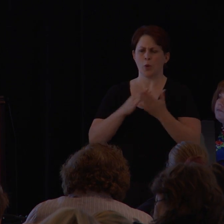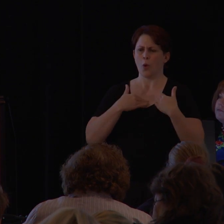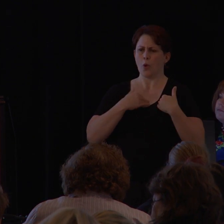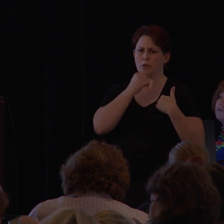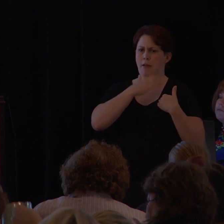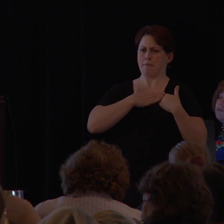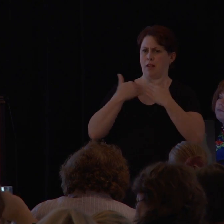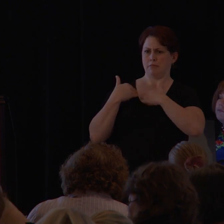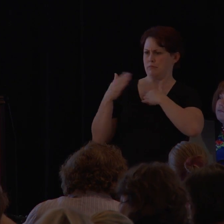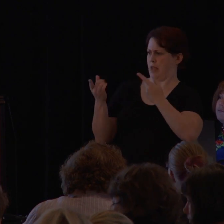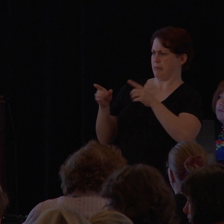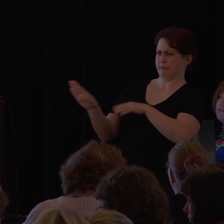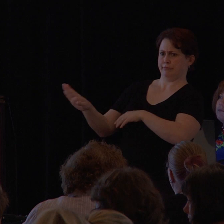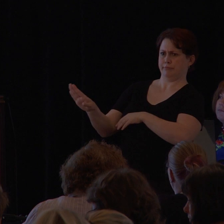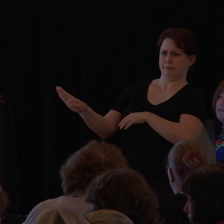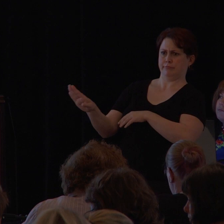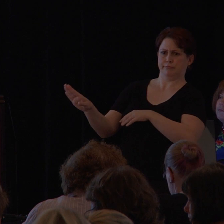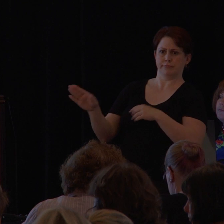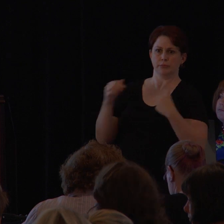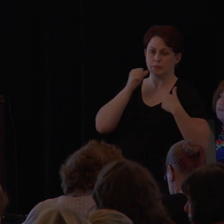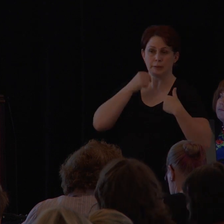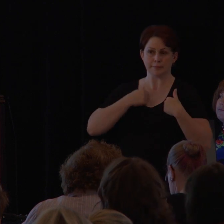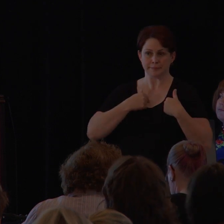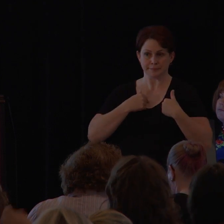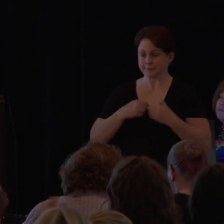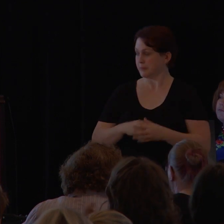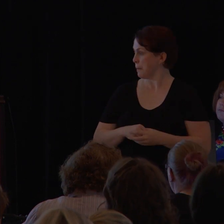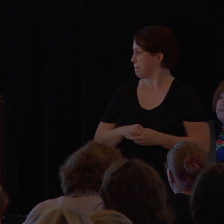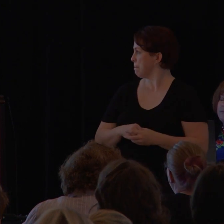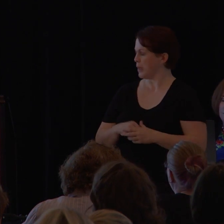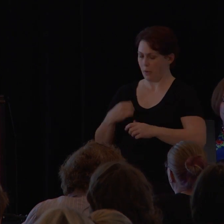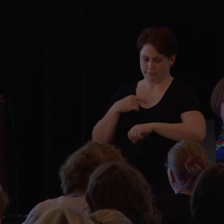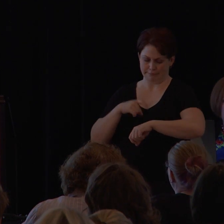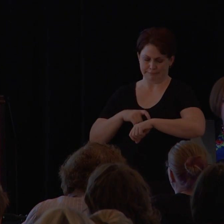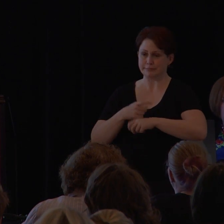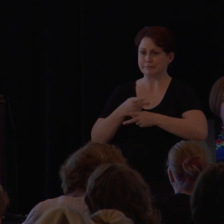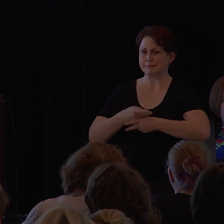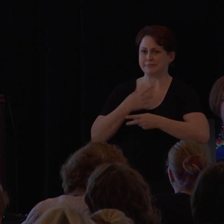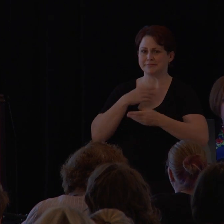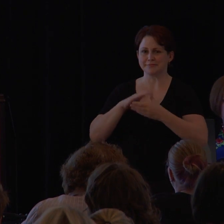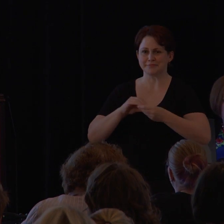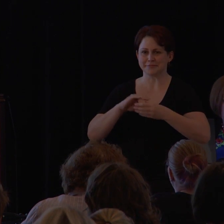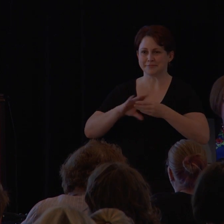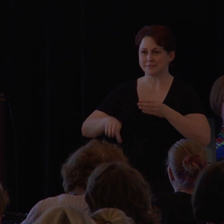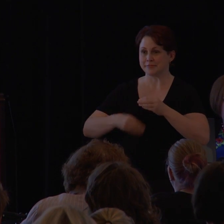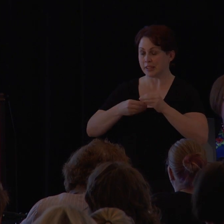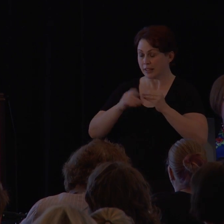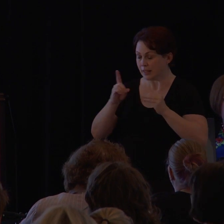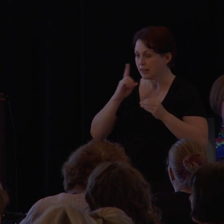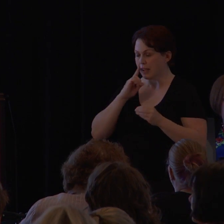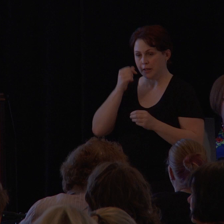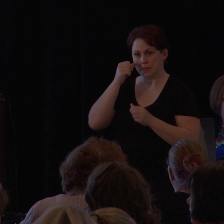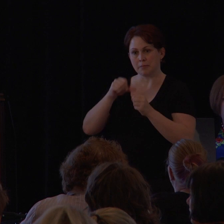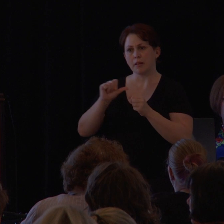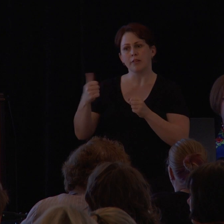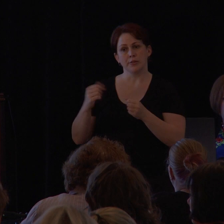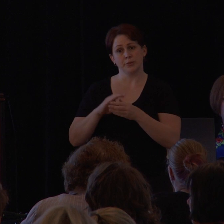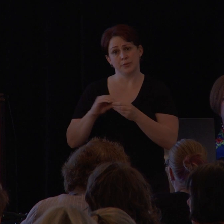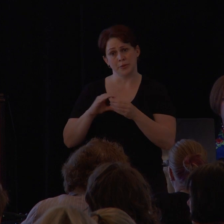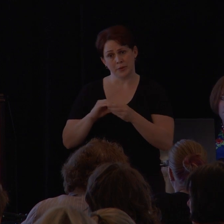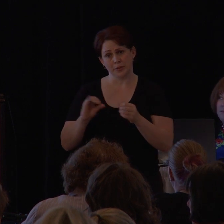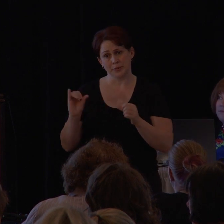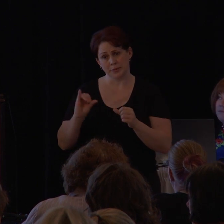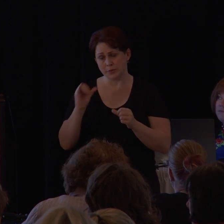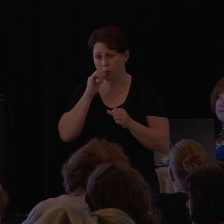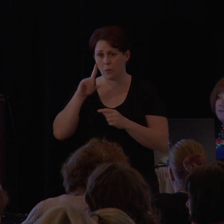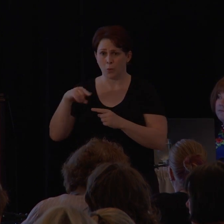it's not us. And in fact, one other little quick tangent, I have to be careful of my tangents here, but we had another case, and these do happen elsewhere as